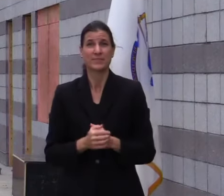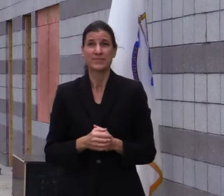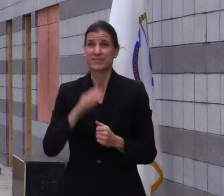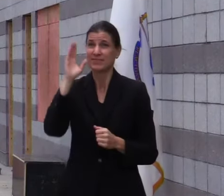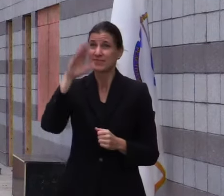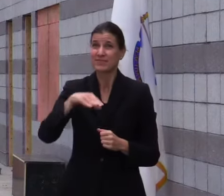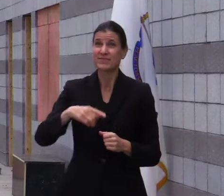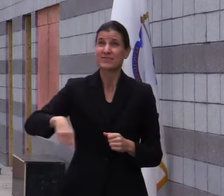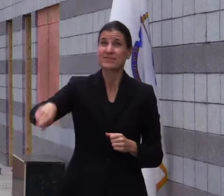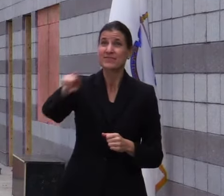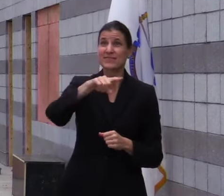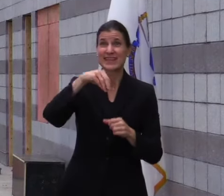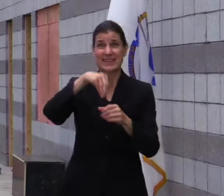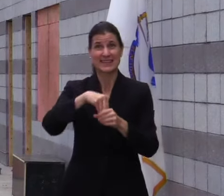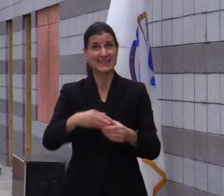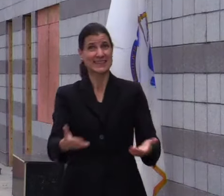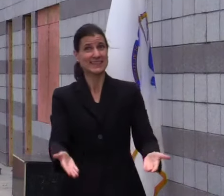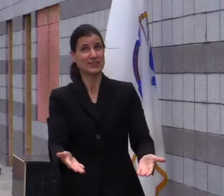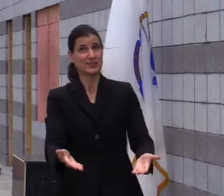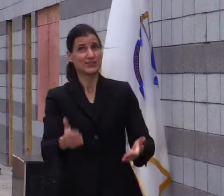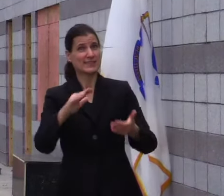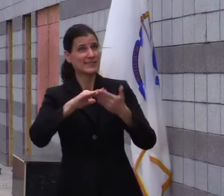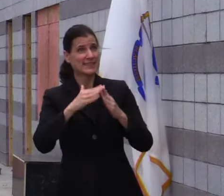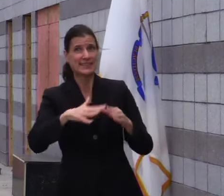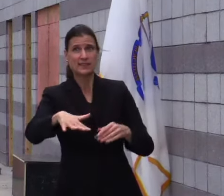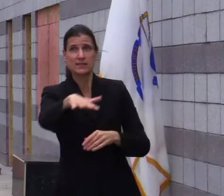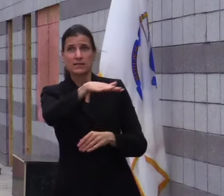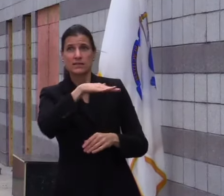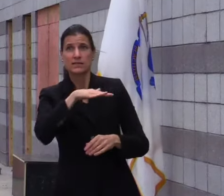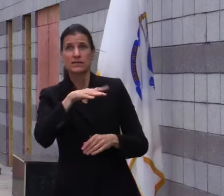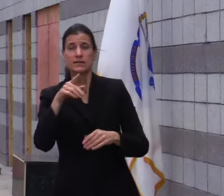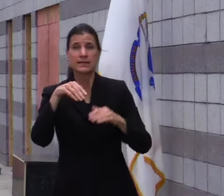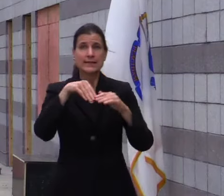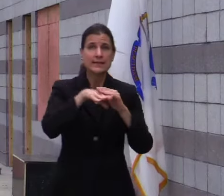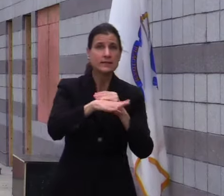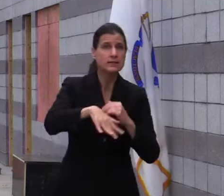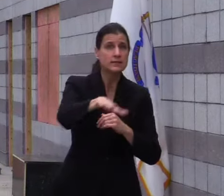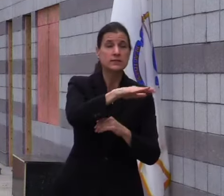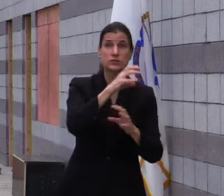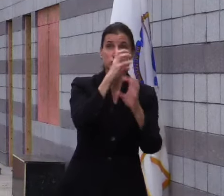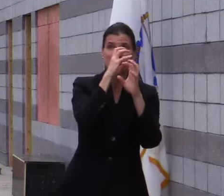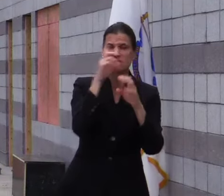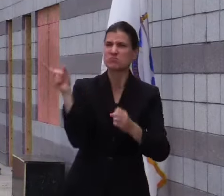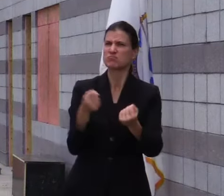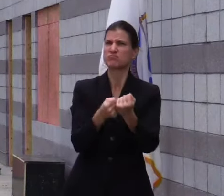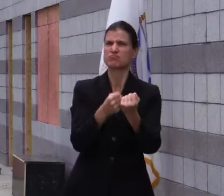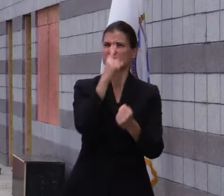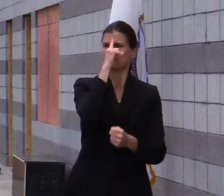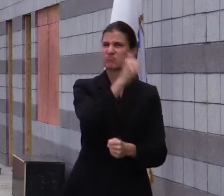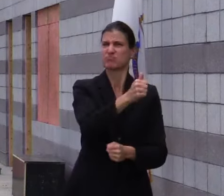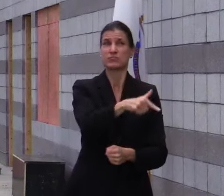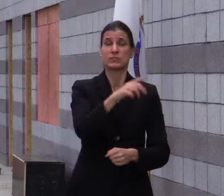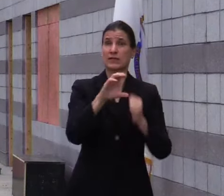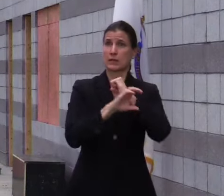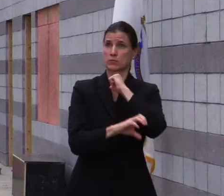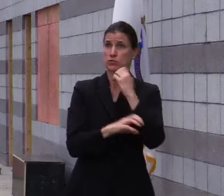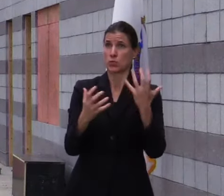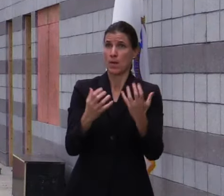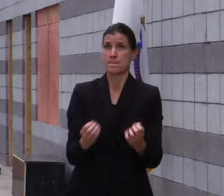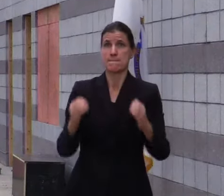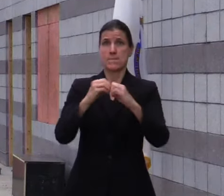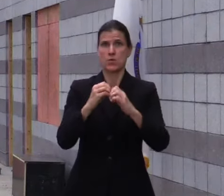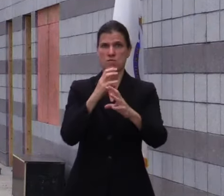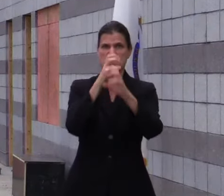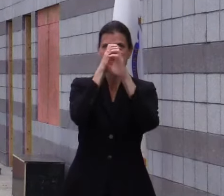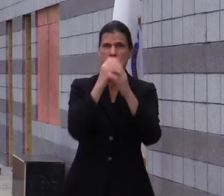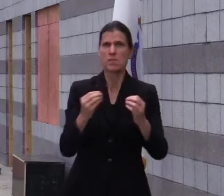ground in particular communities believe they should do more, go for it. We've said that right from day one. We have